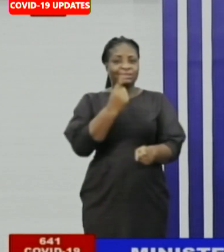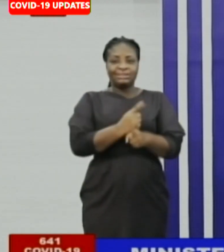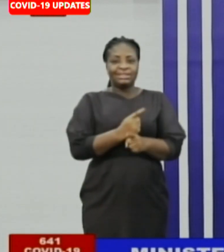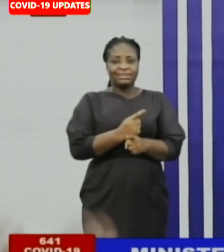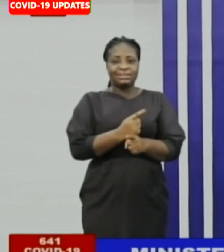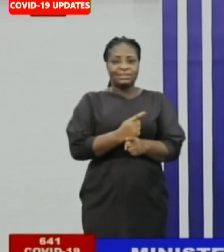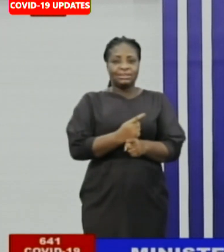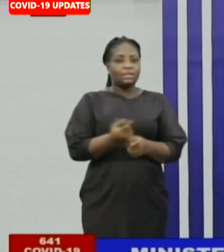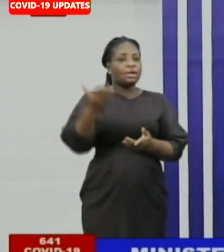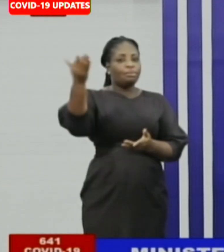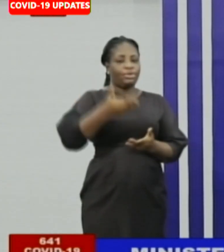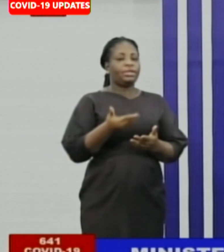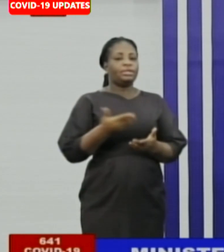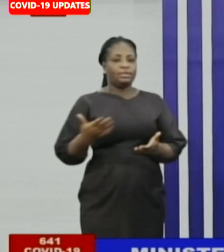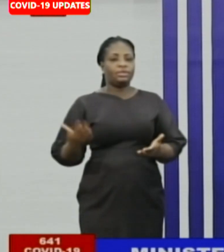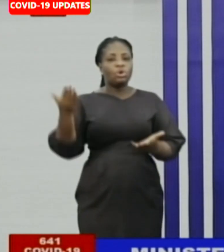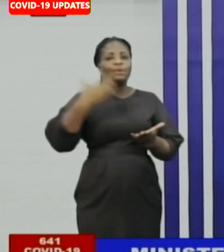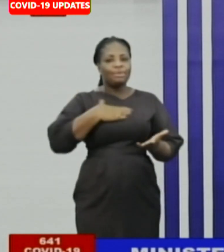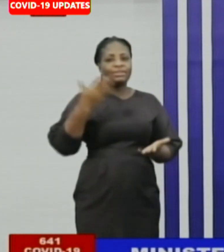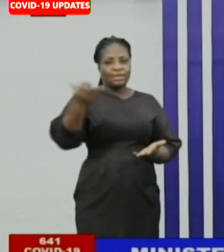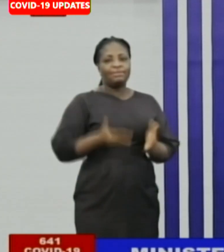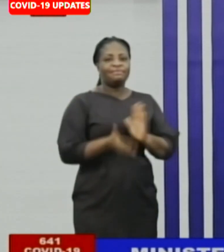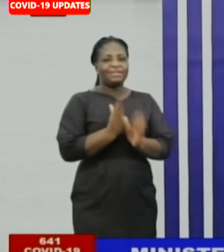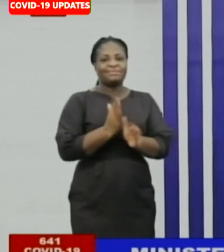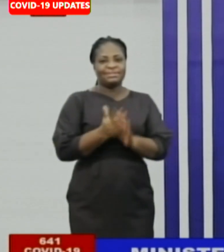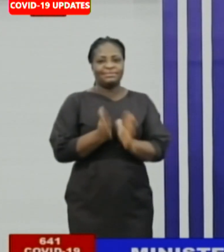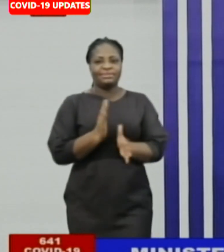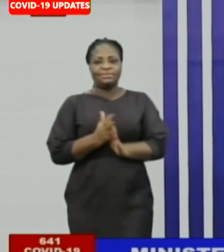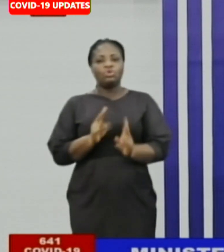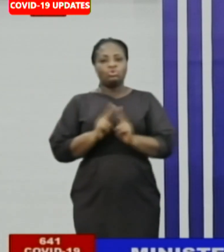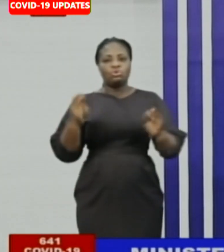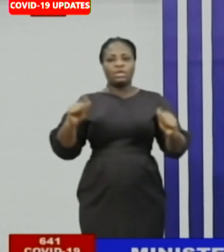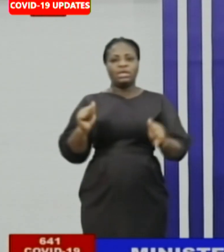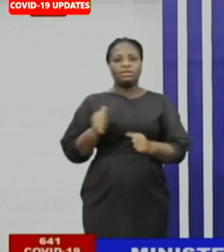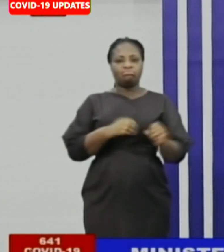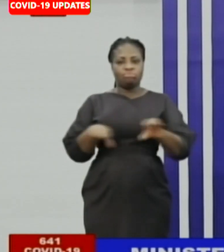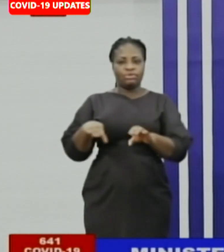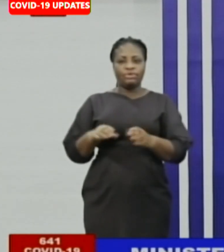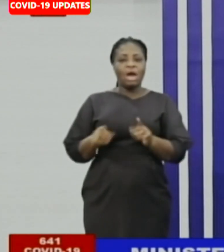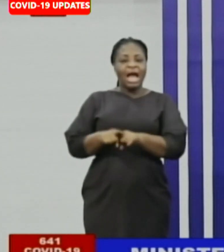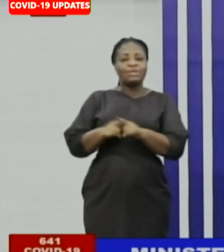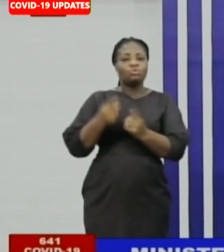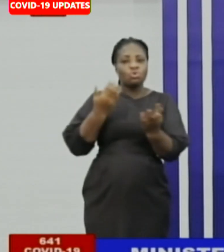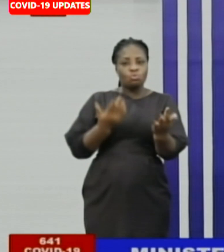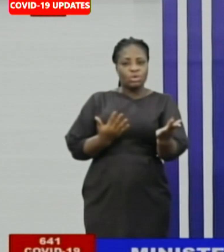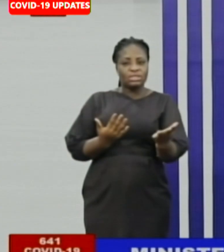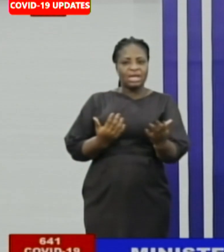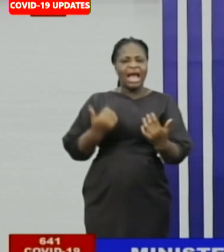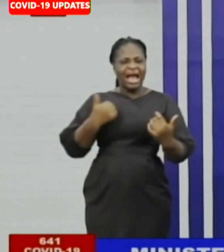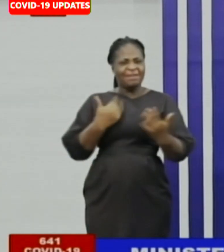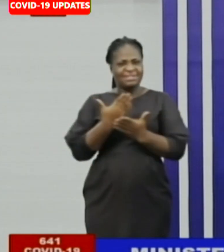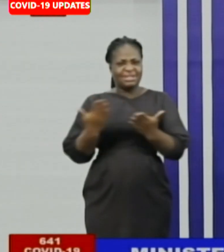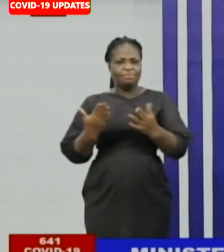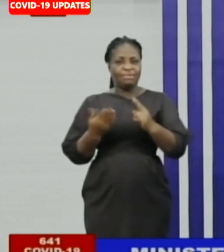one? Please, if we have products, let's make them very quick so that we can move along. And while we wait for that, let me give you some quick statistics